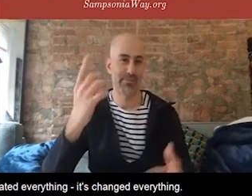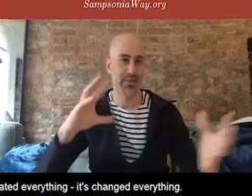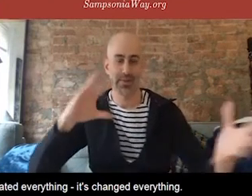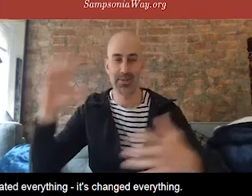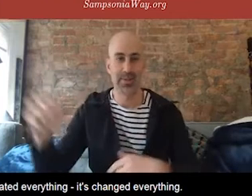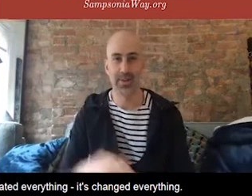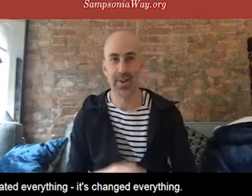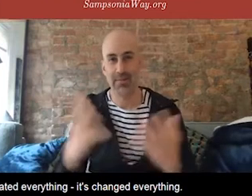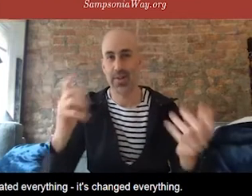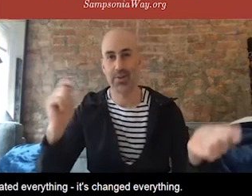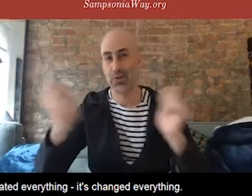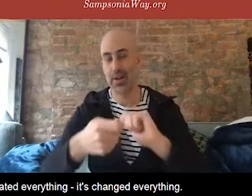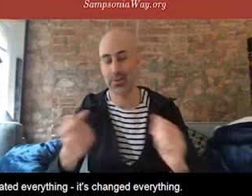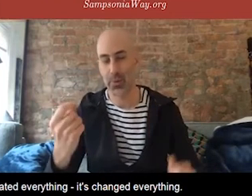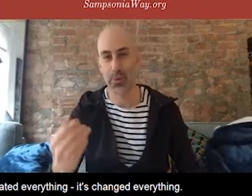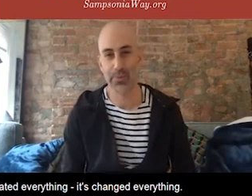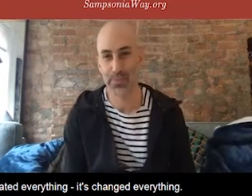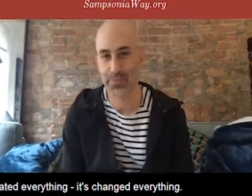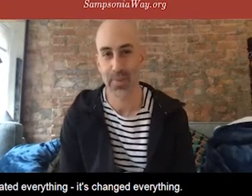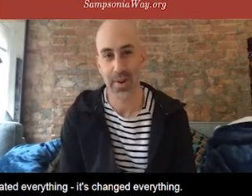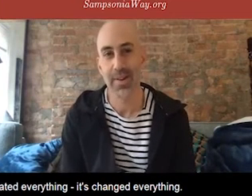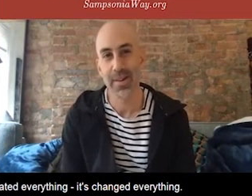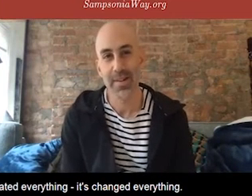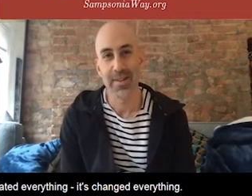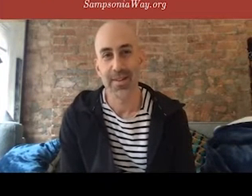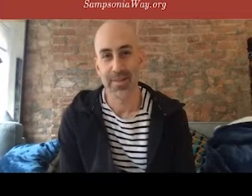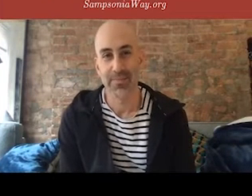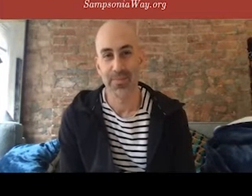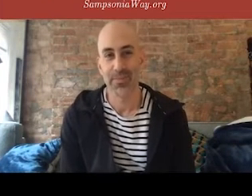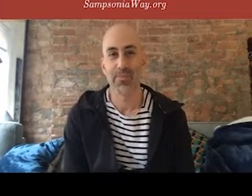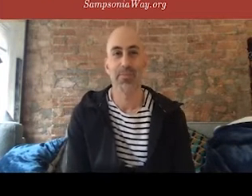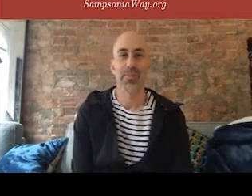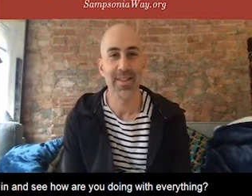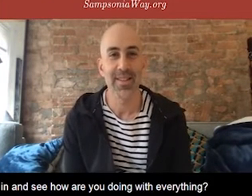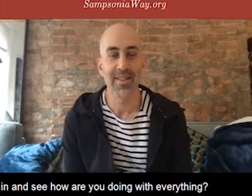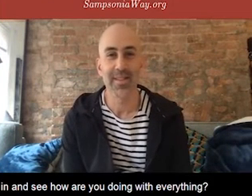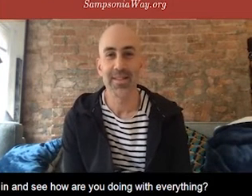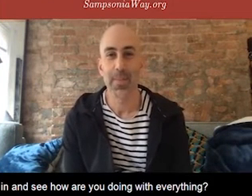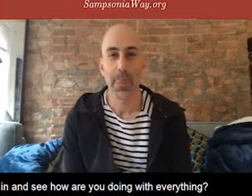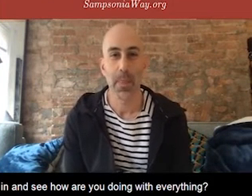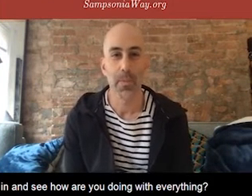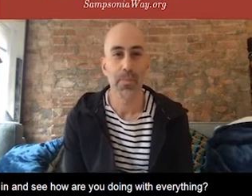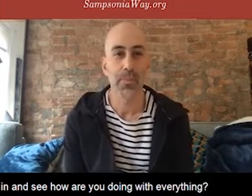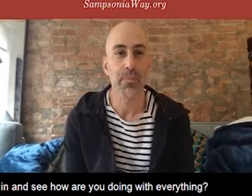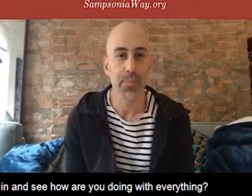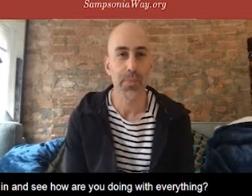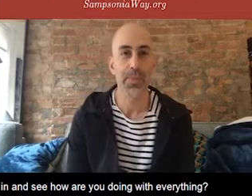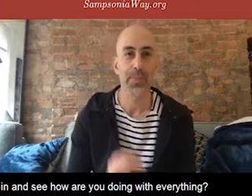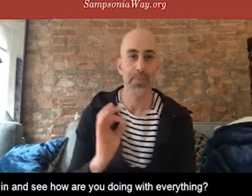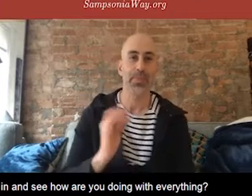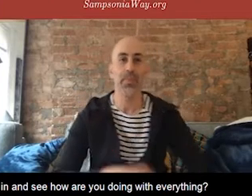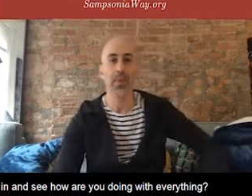fine. Coronavirus has discombobulated everything. It's changed everything. Yeah, as we start off, I just